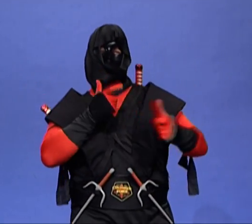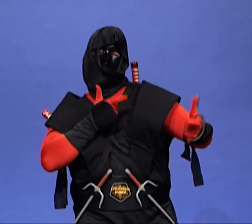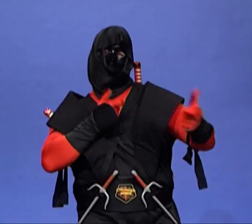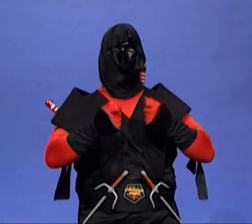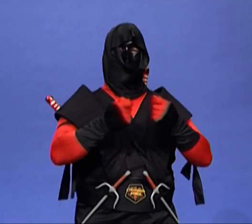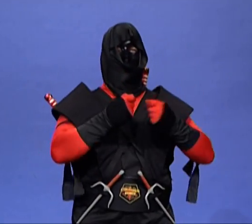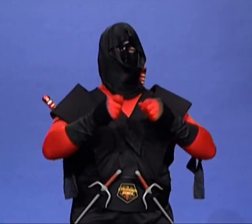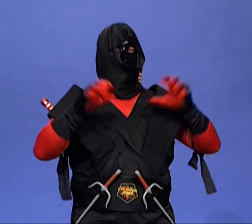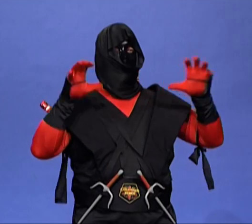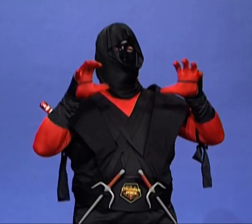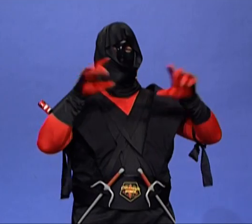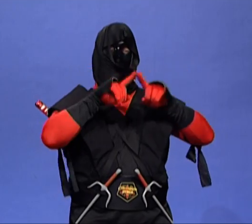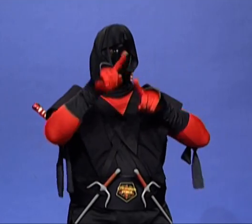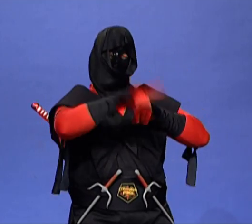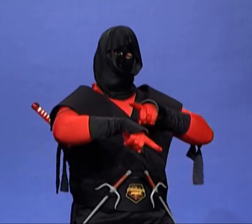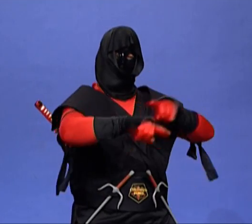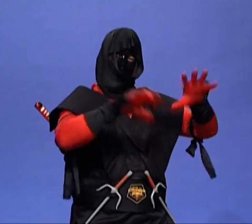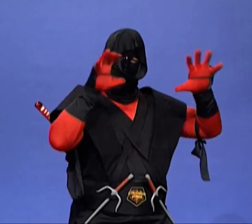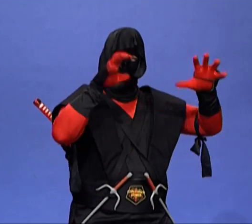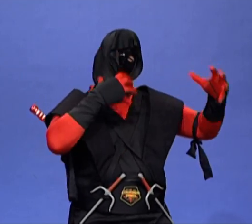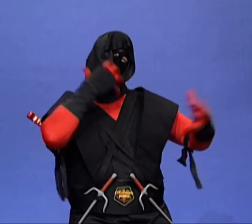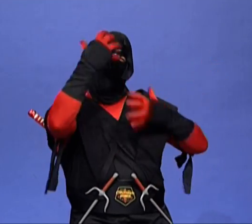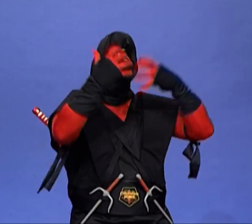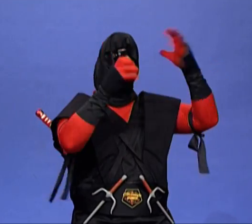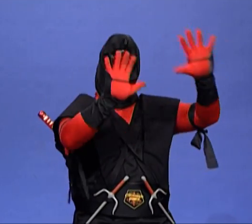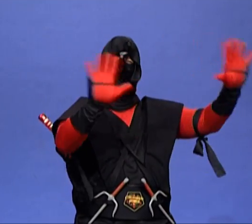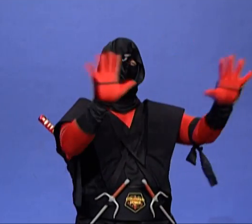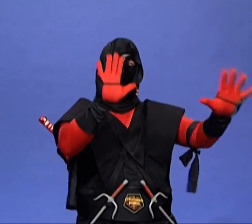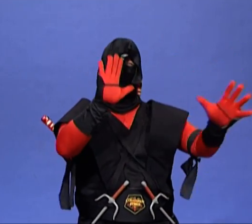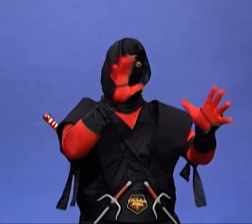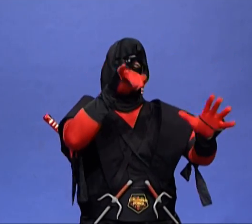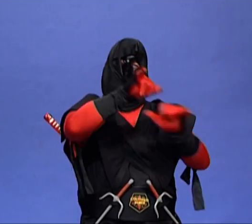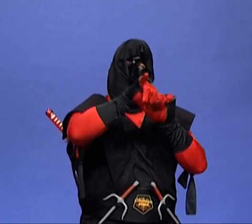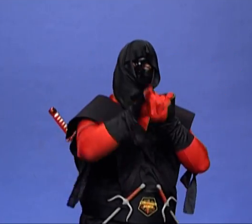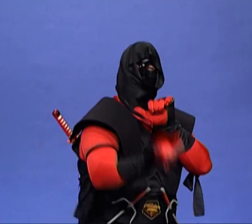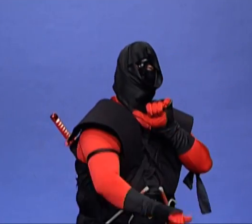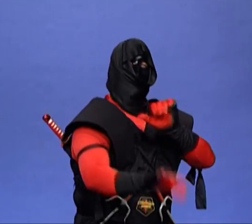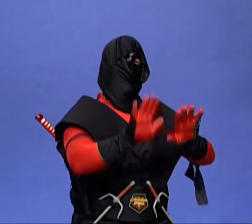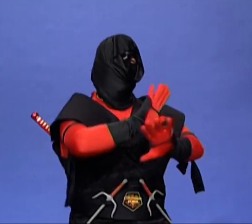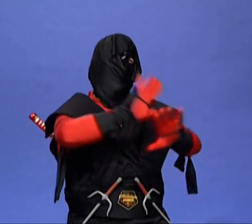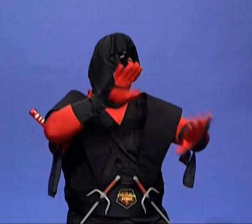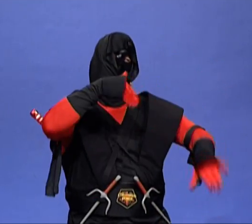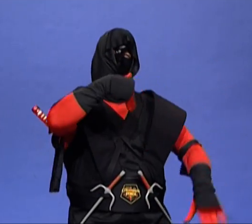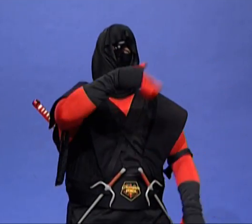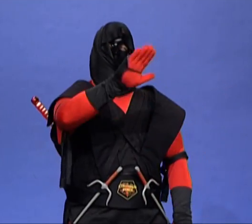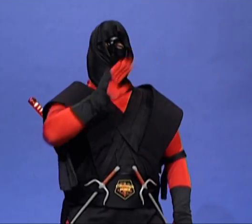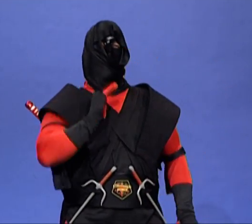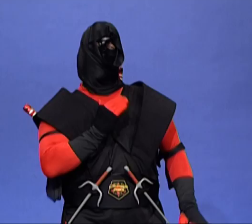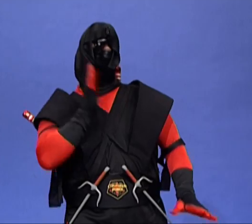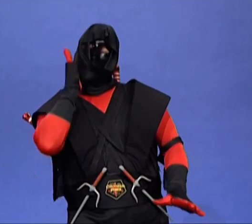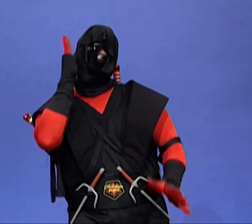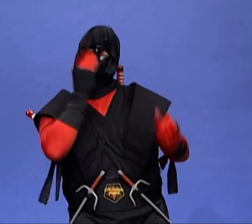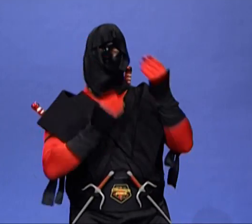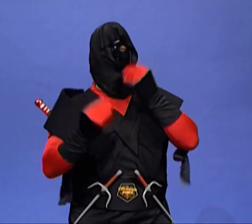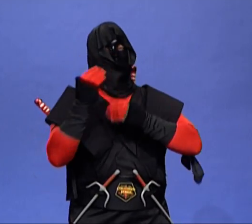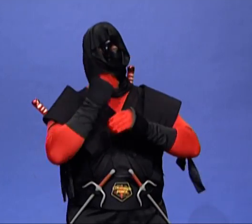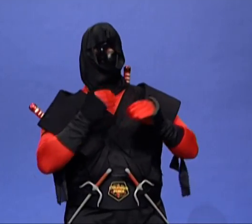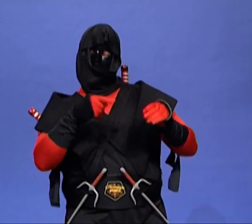But the wild things cried, "Oh, please don't go. We'll eat you up. We love you so."